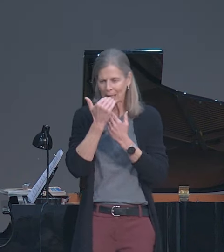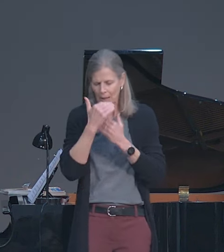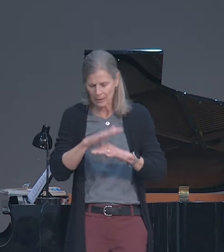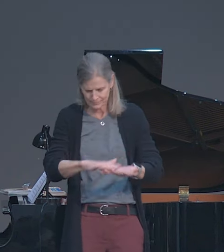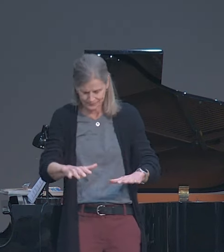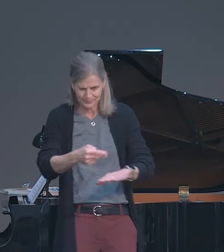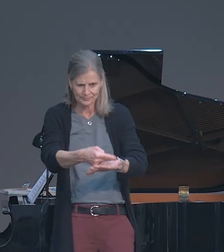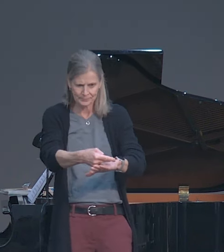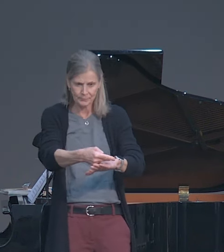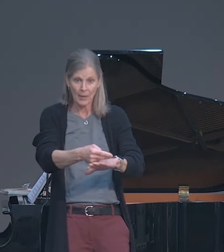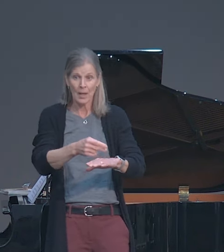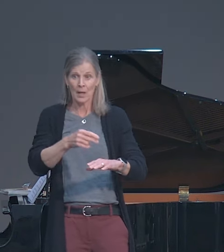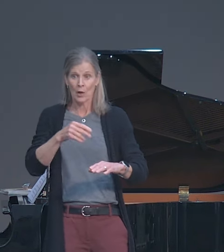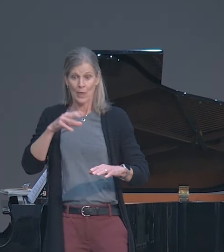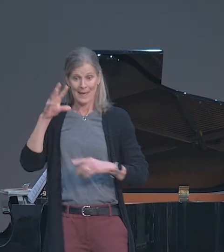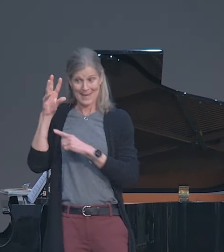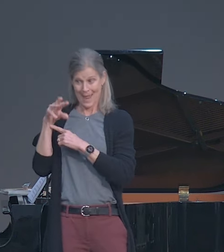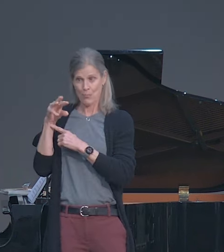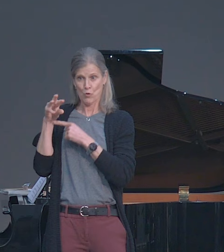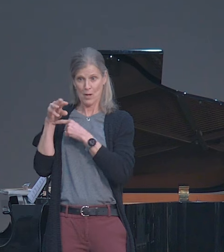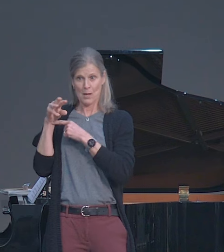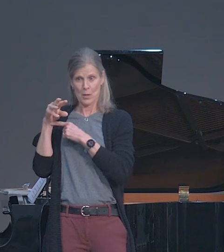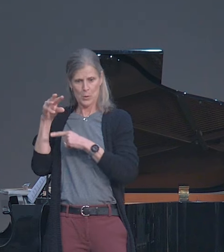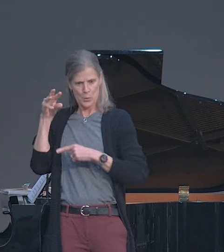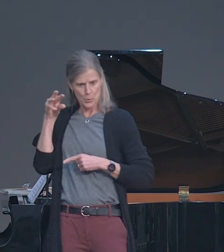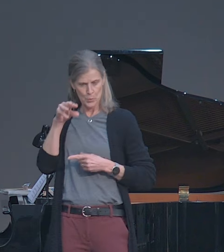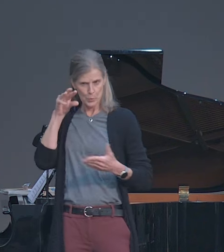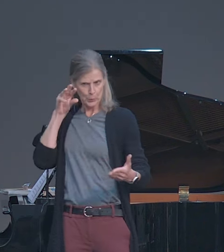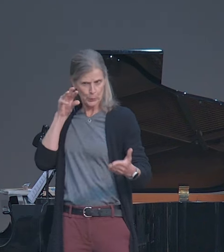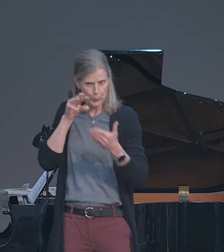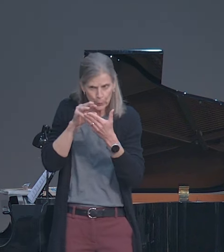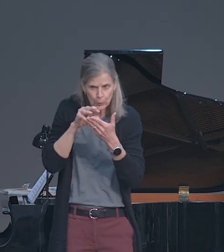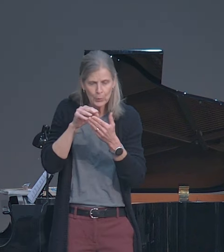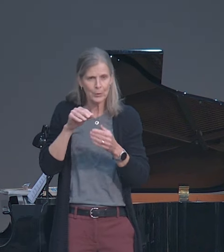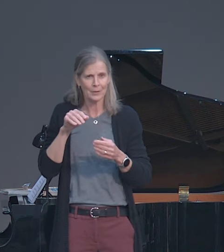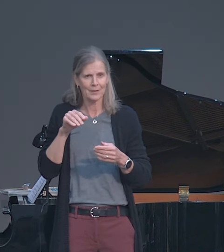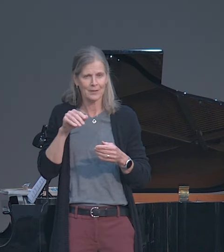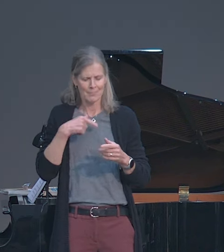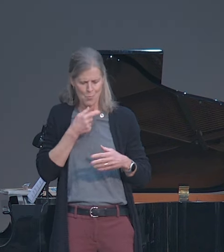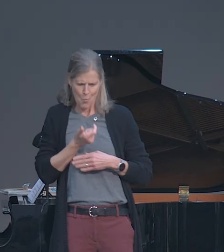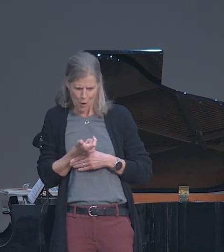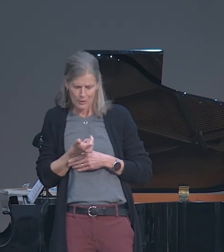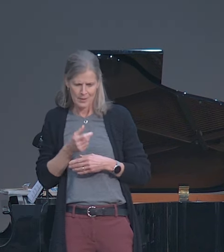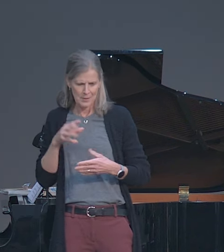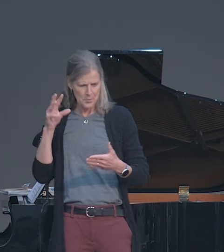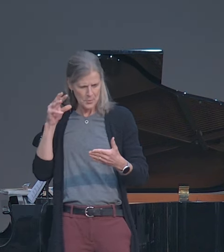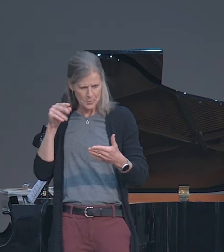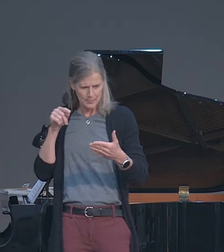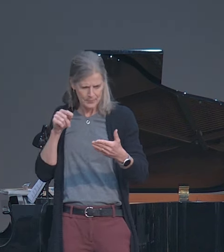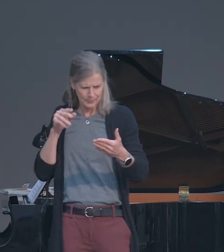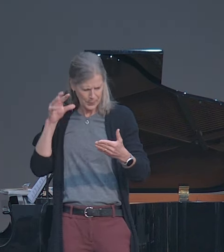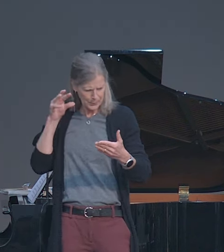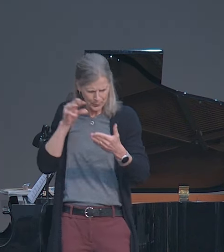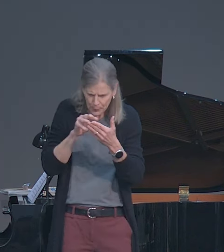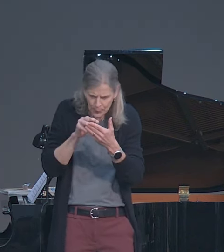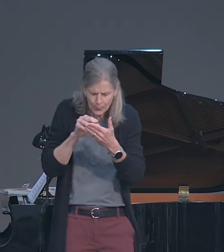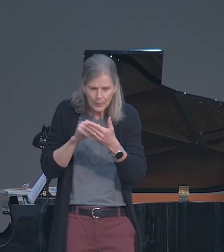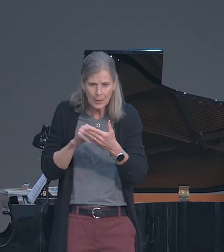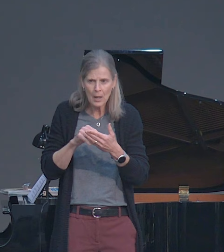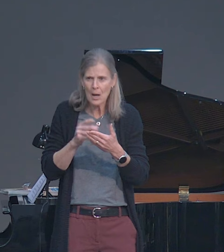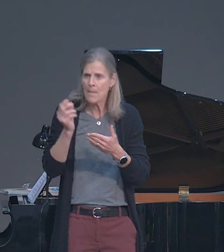And the camera began moving up as if on sort of an invisible axis or axis.